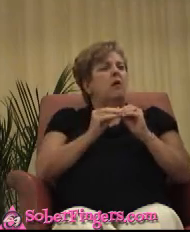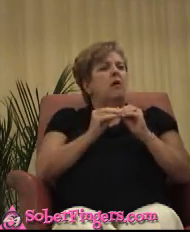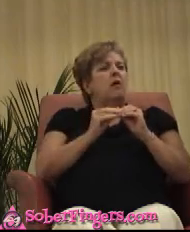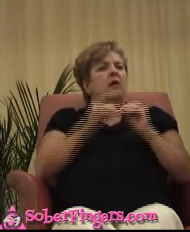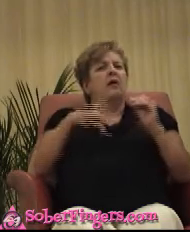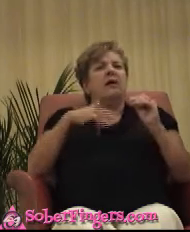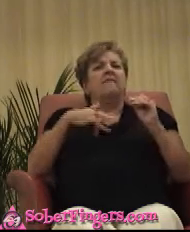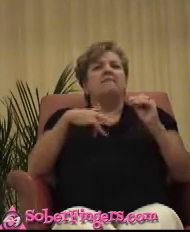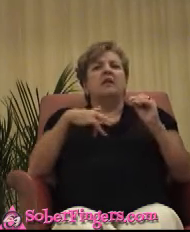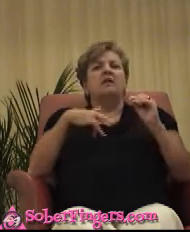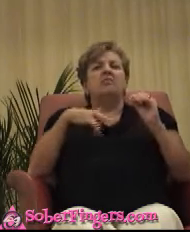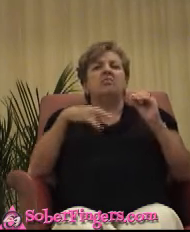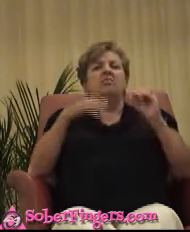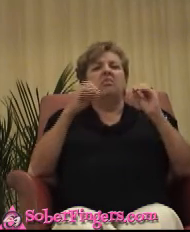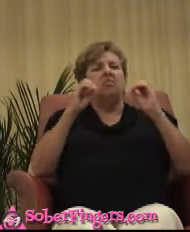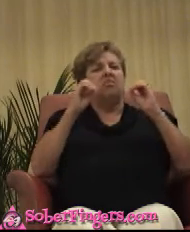value as a human being.